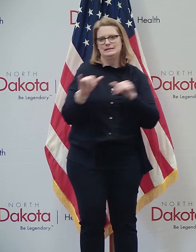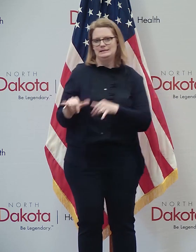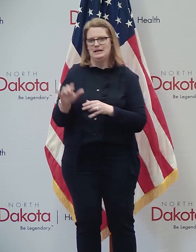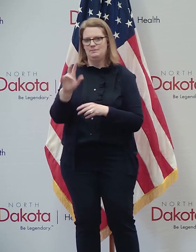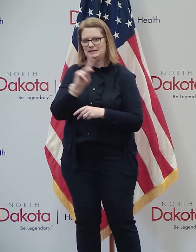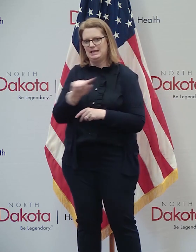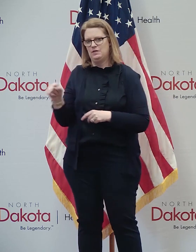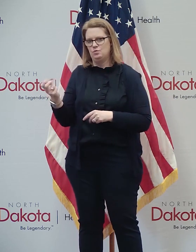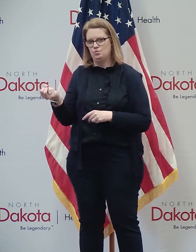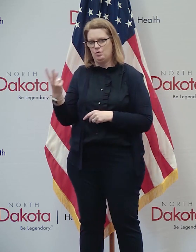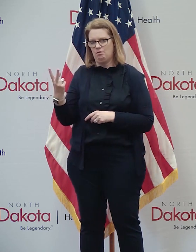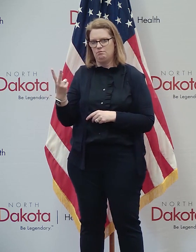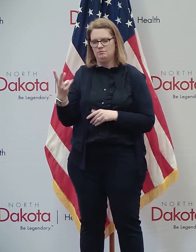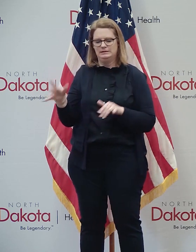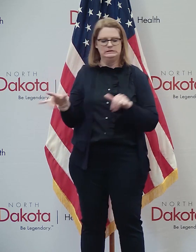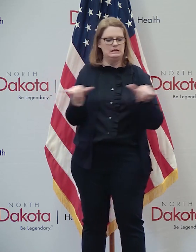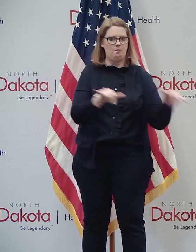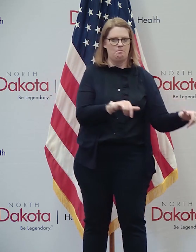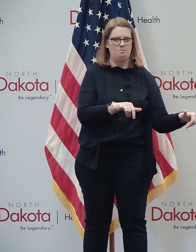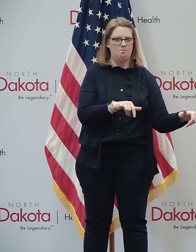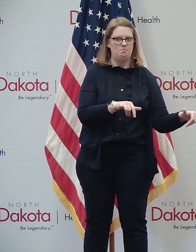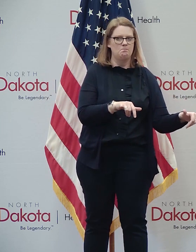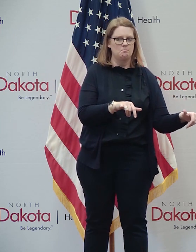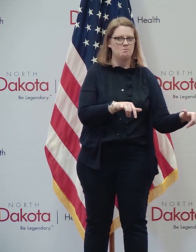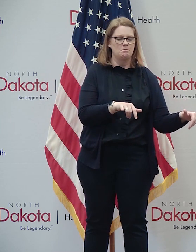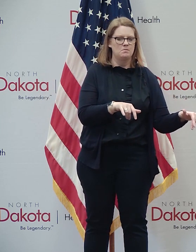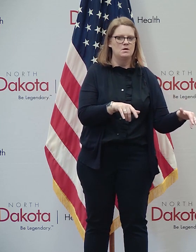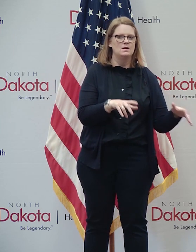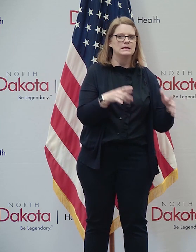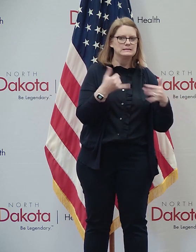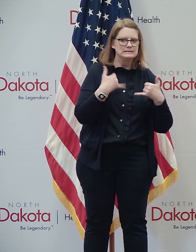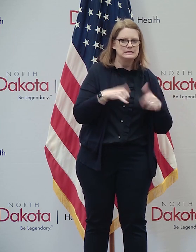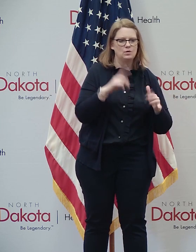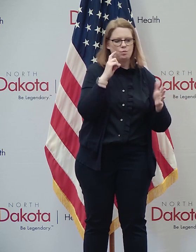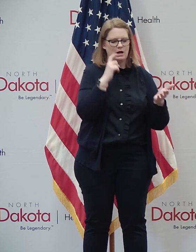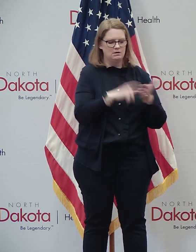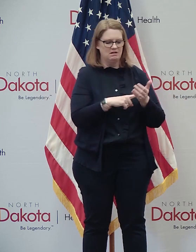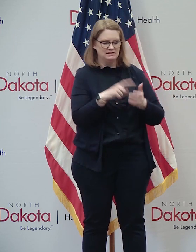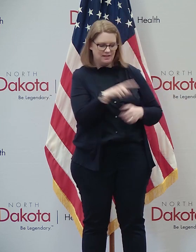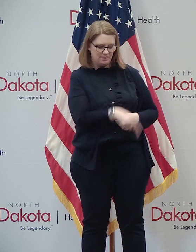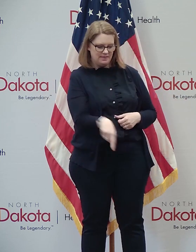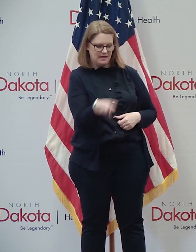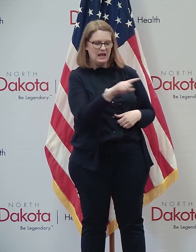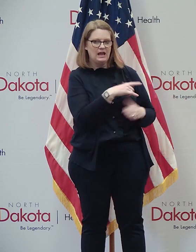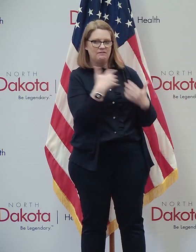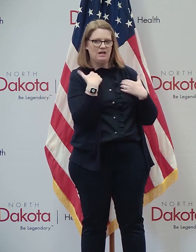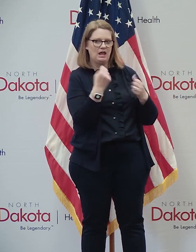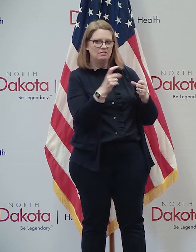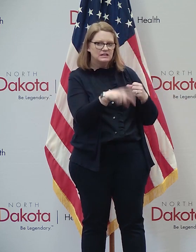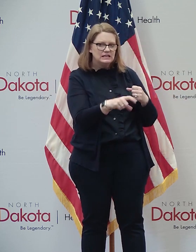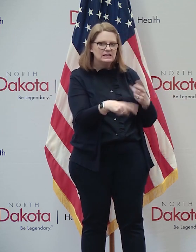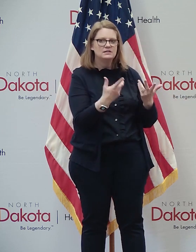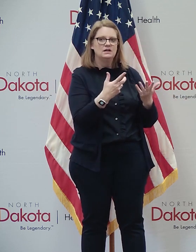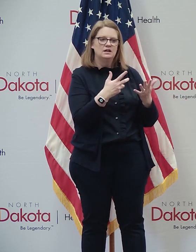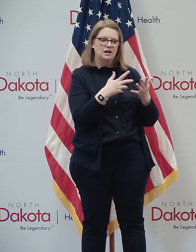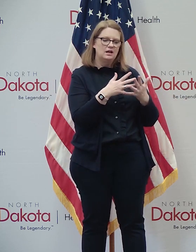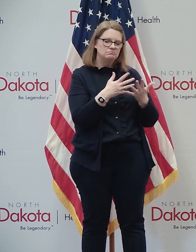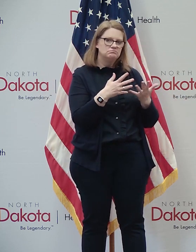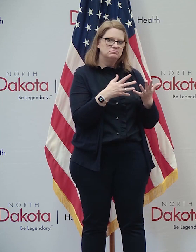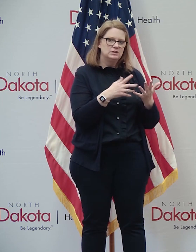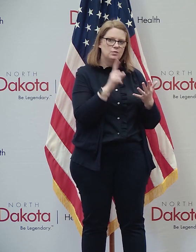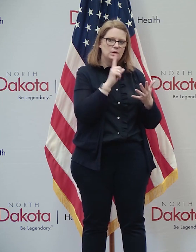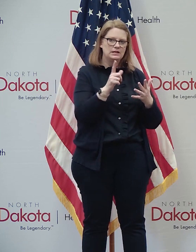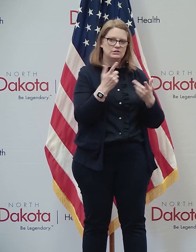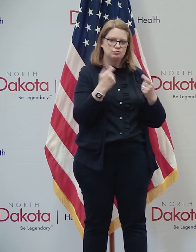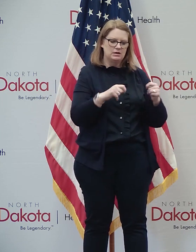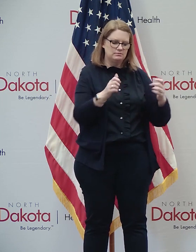schools will open up. So we're having the same rules as it relates to, in other words, here's what we're trying to do. We're trying to make sure that we treat children between the ages